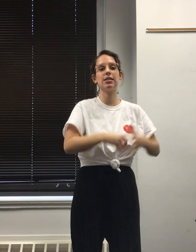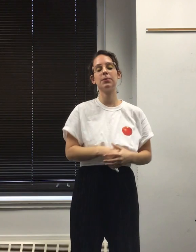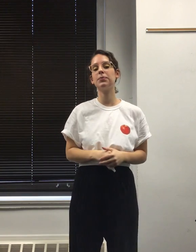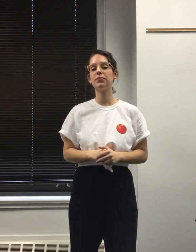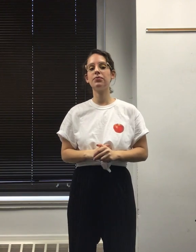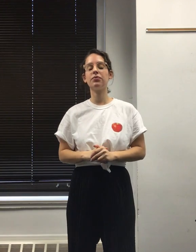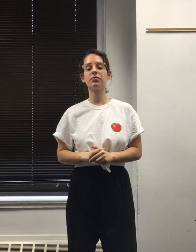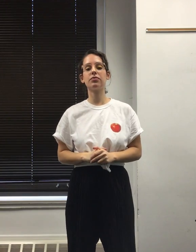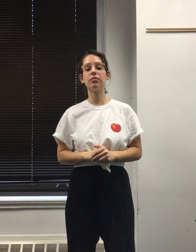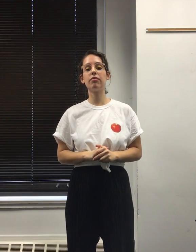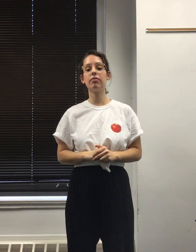Adam?